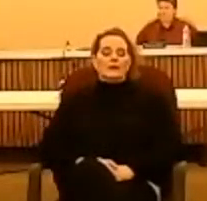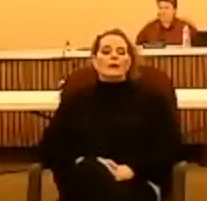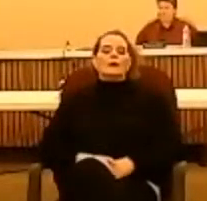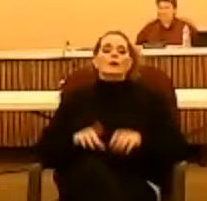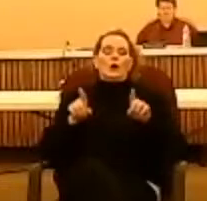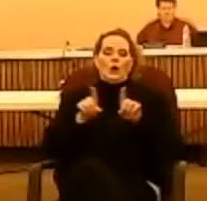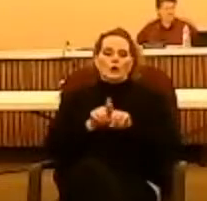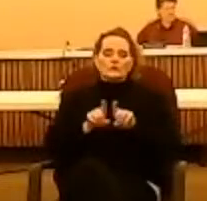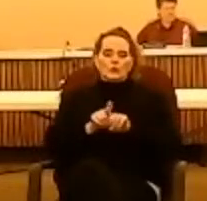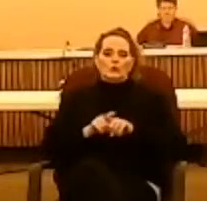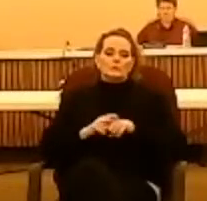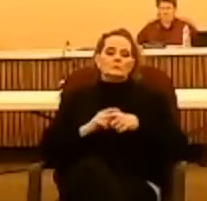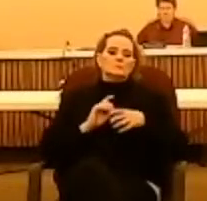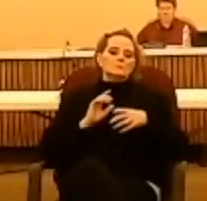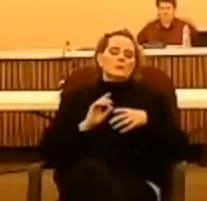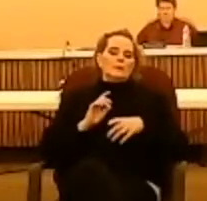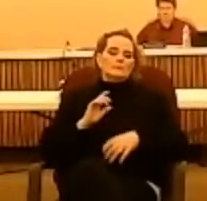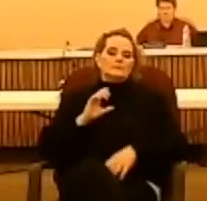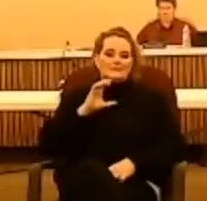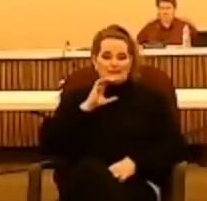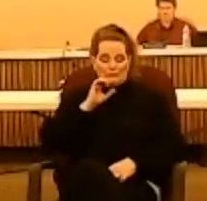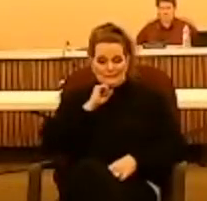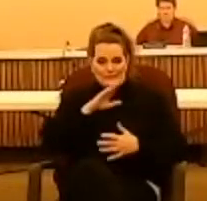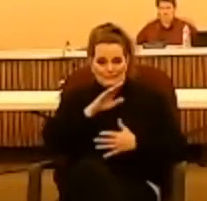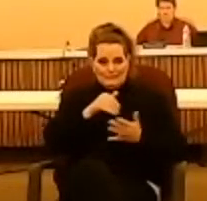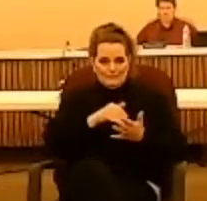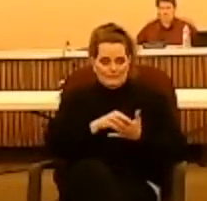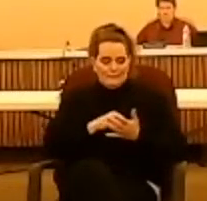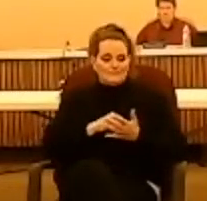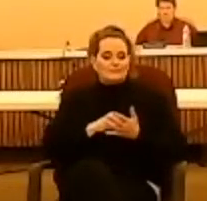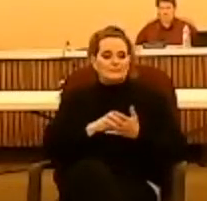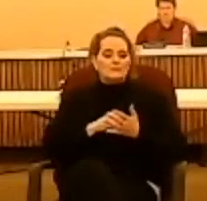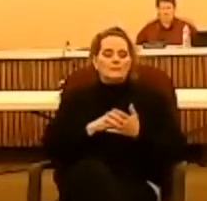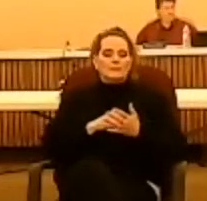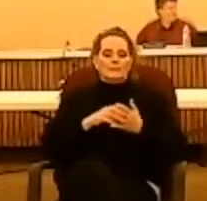also at the senior center, the canopy over the sidewalk is